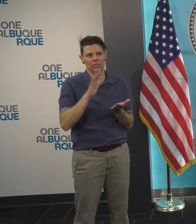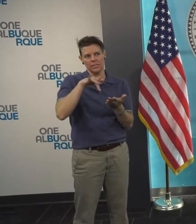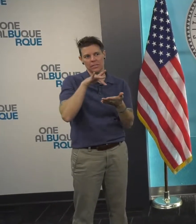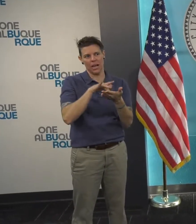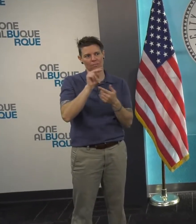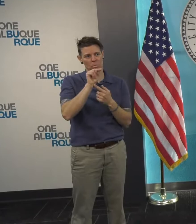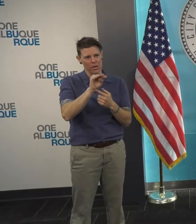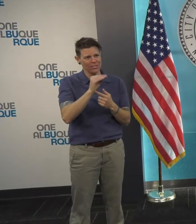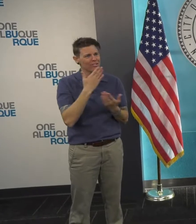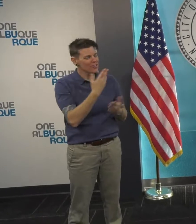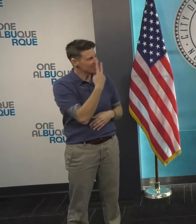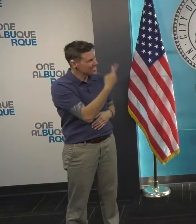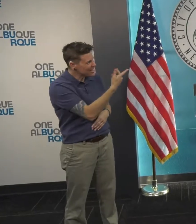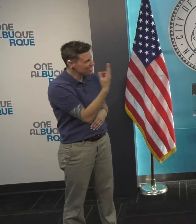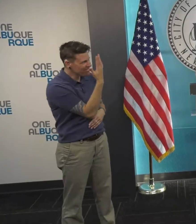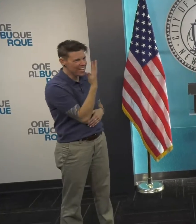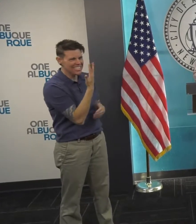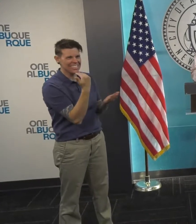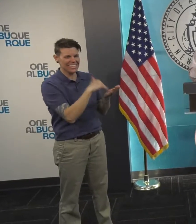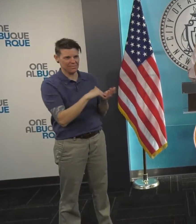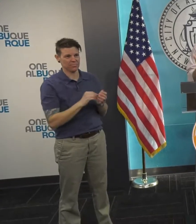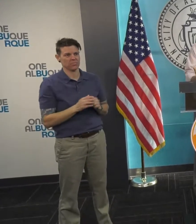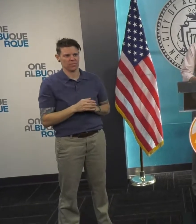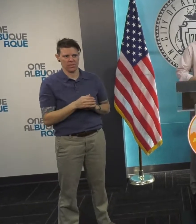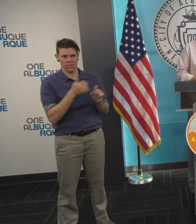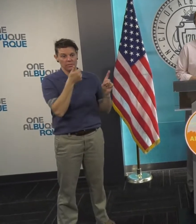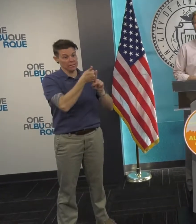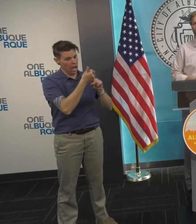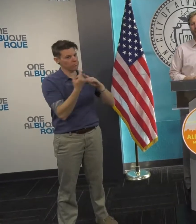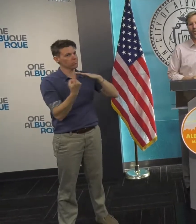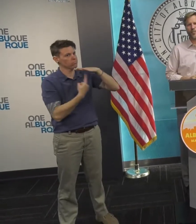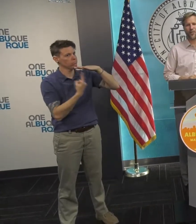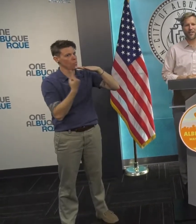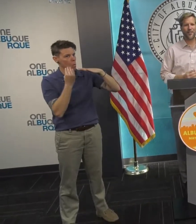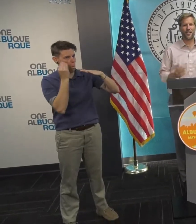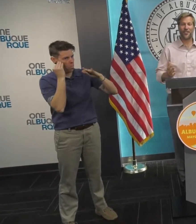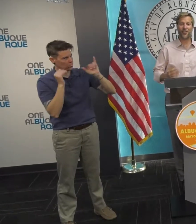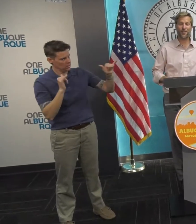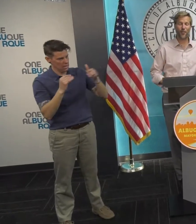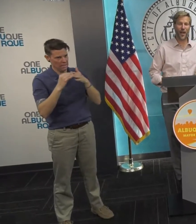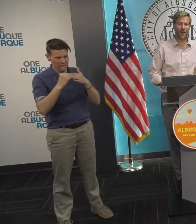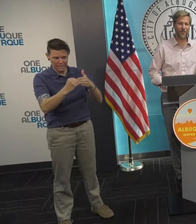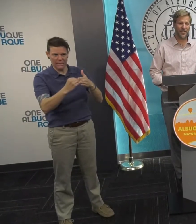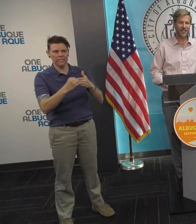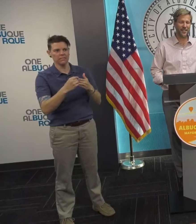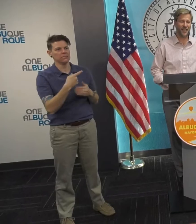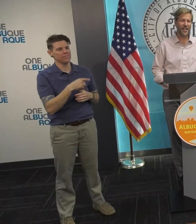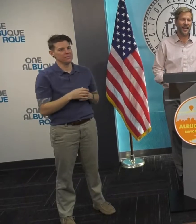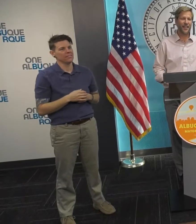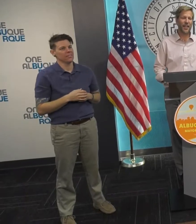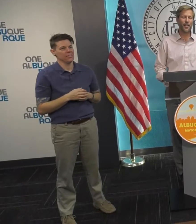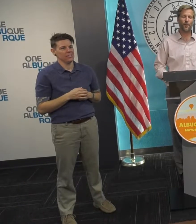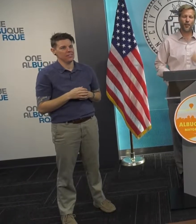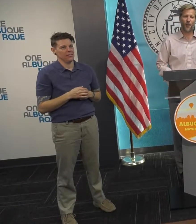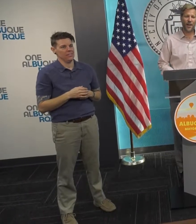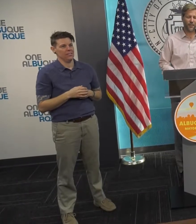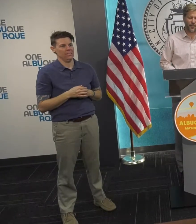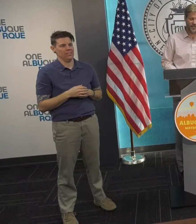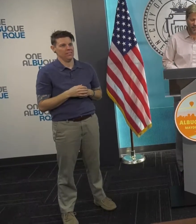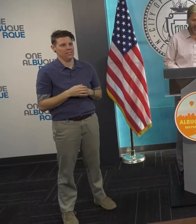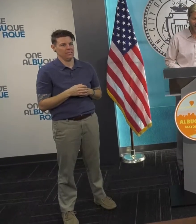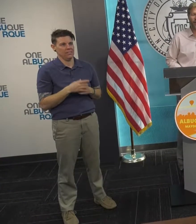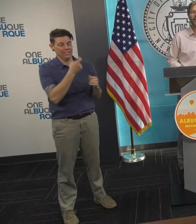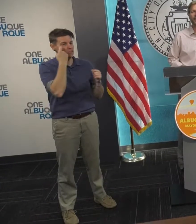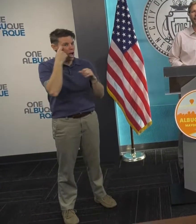digitally. She's self-quarantining, representing, leading the way in terms of what we're supposed to do because she just flew back from D.C. Thank you for fighting